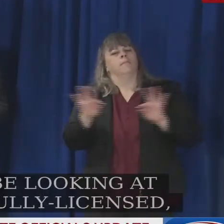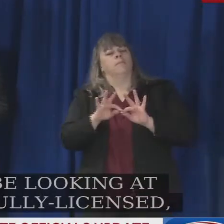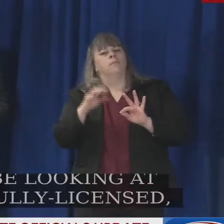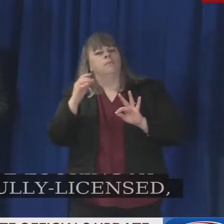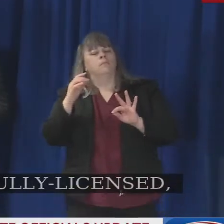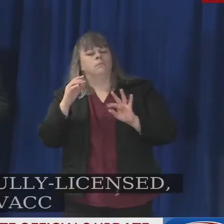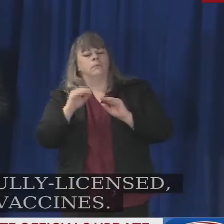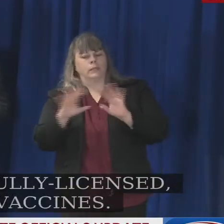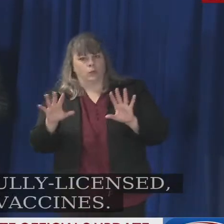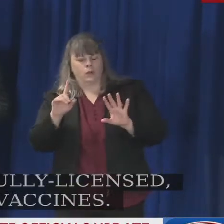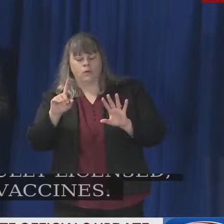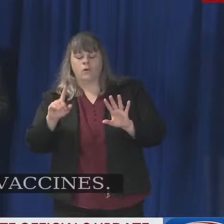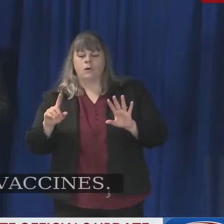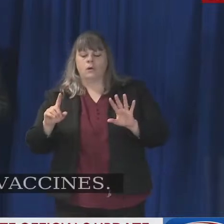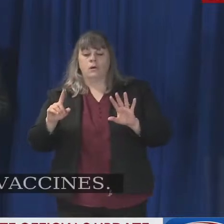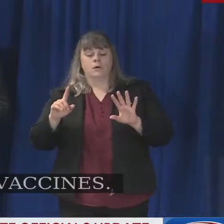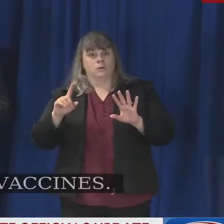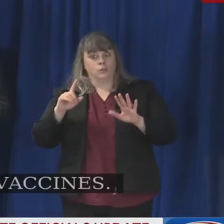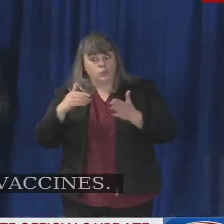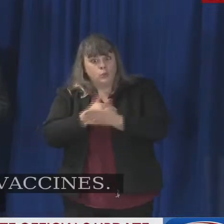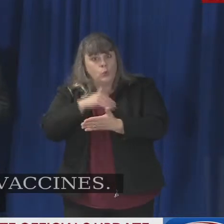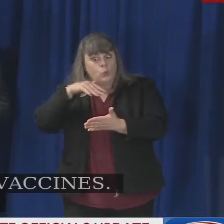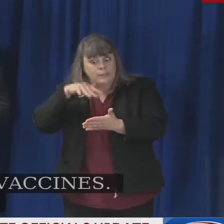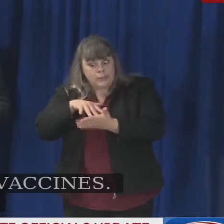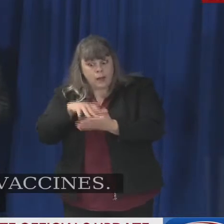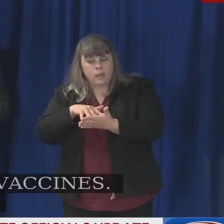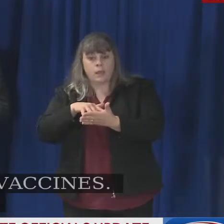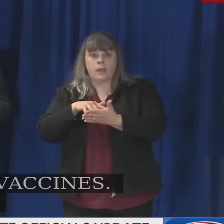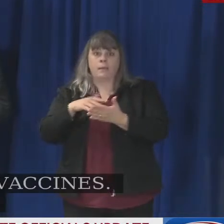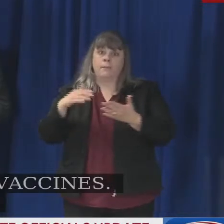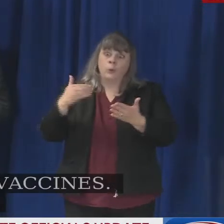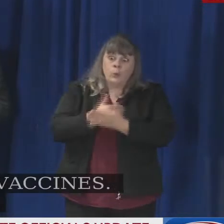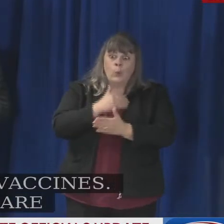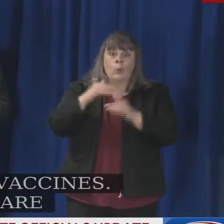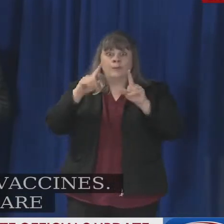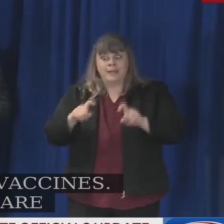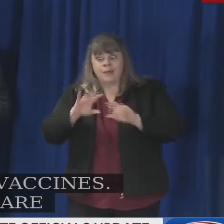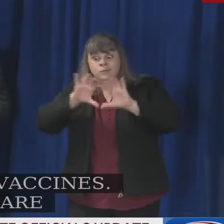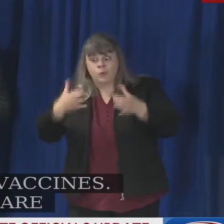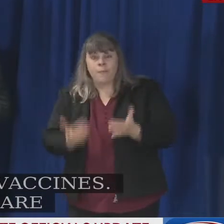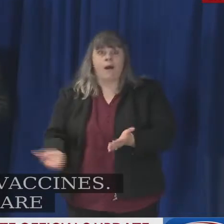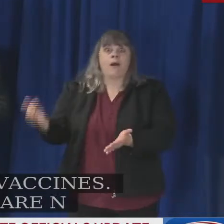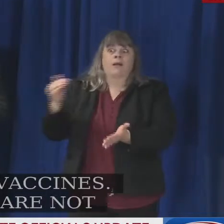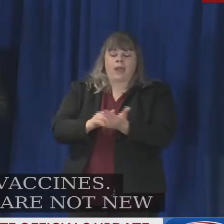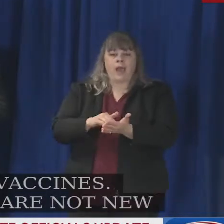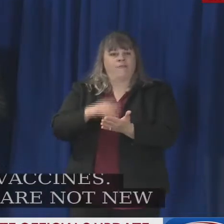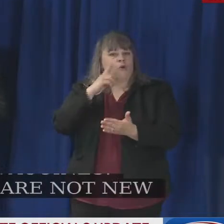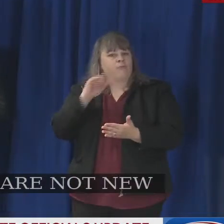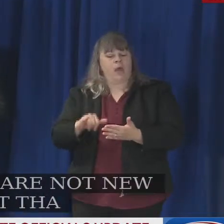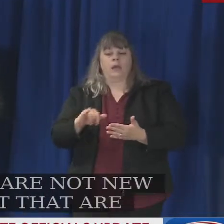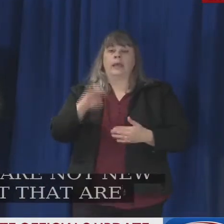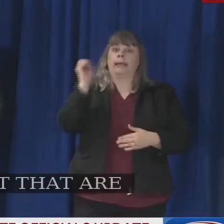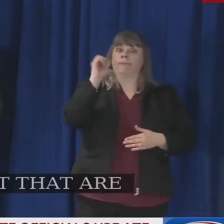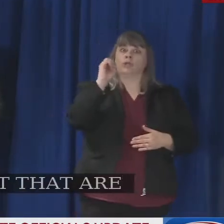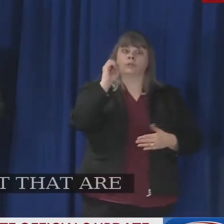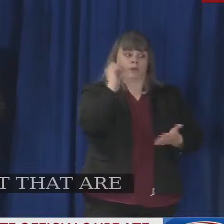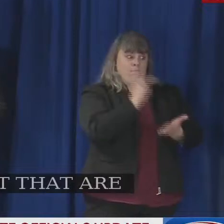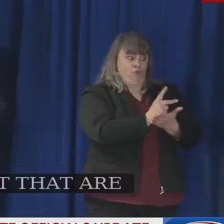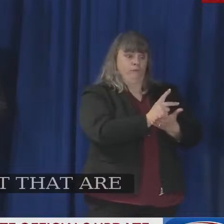out that are needed for full licensure or full approval. Right, emergency use authorization was